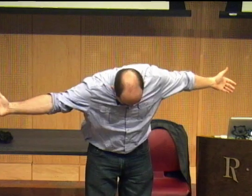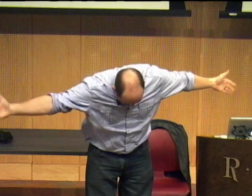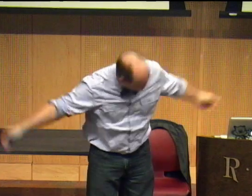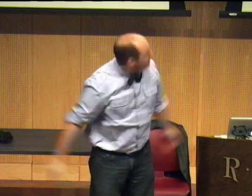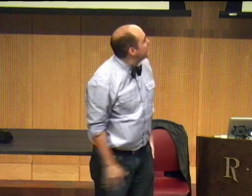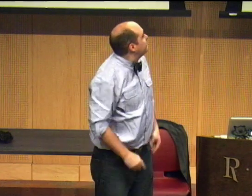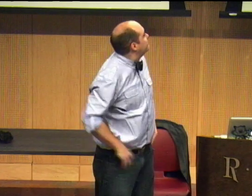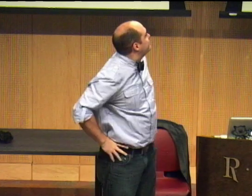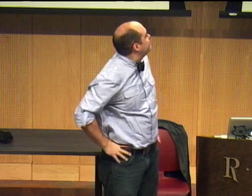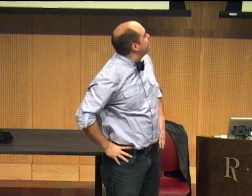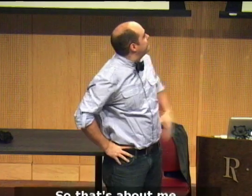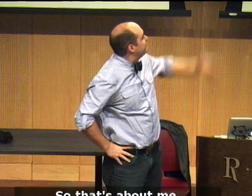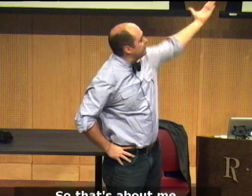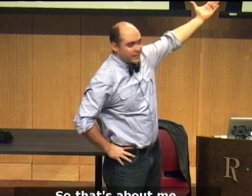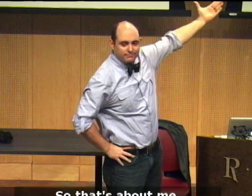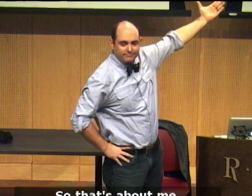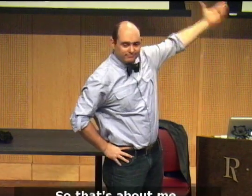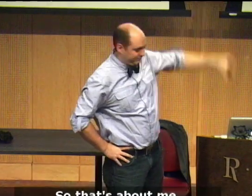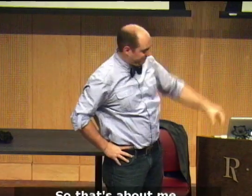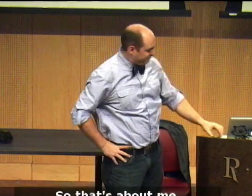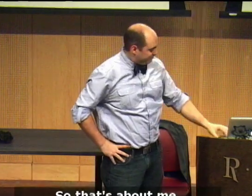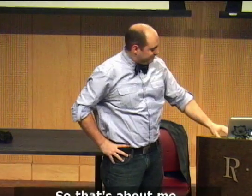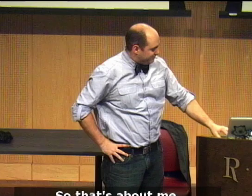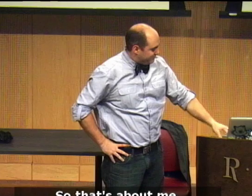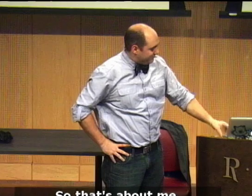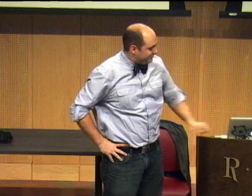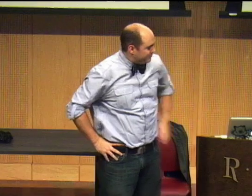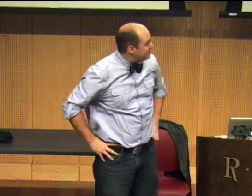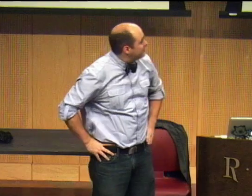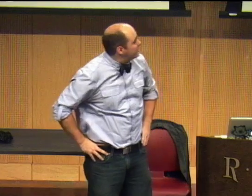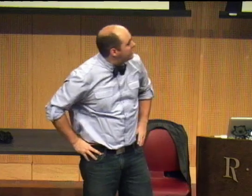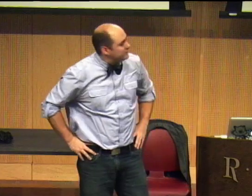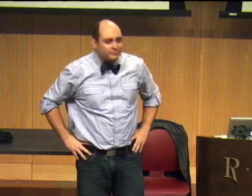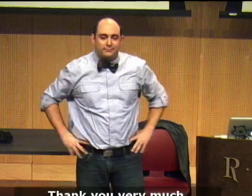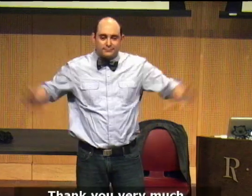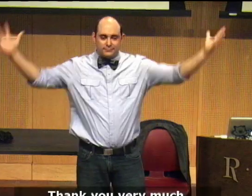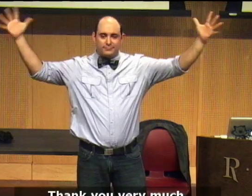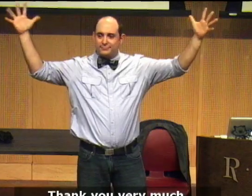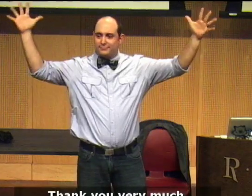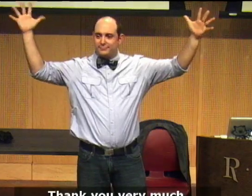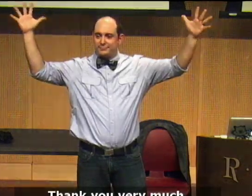So that's about me. Thank you very much.